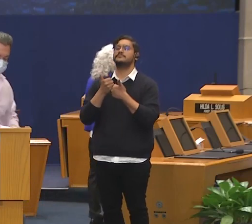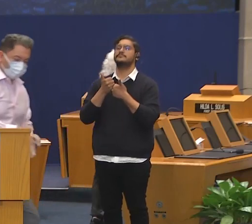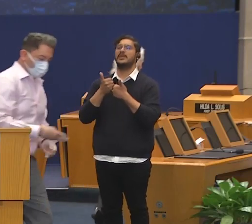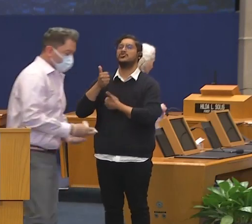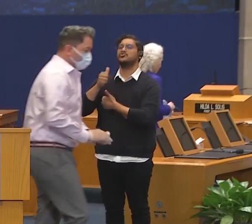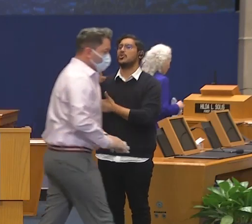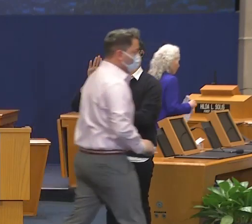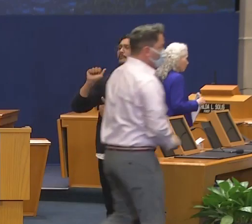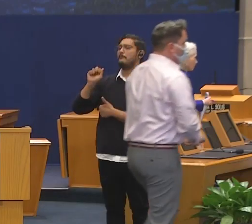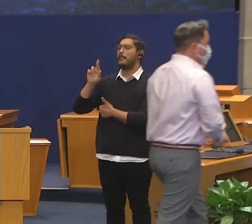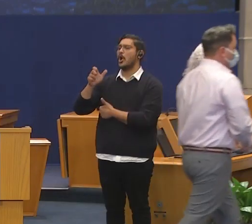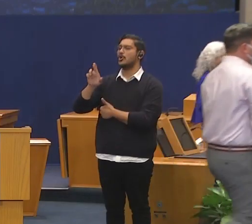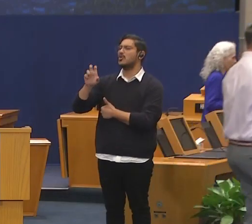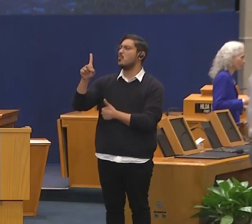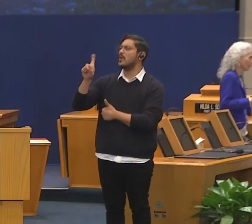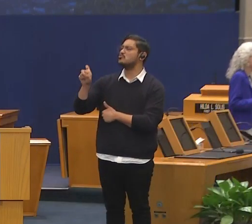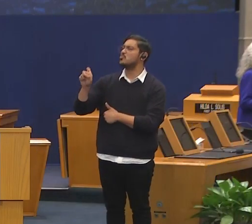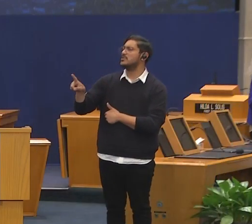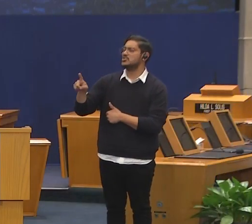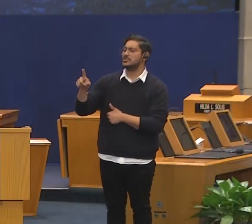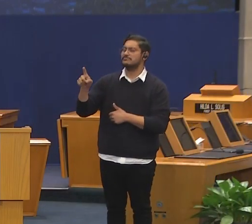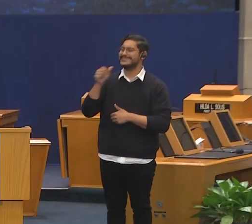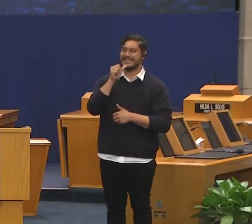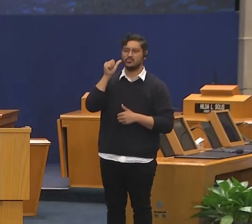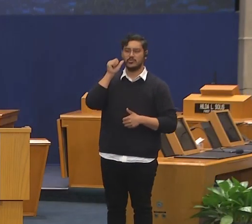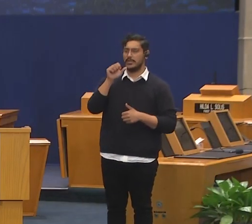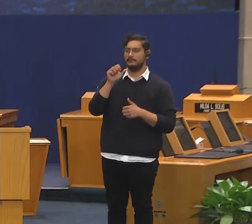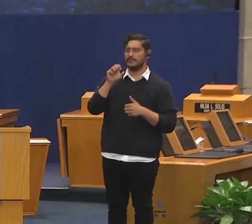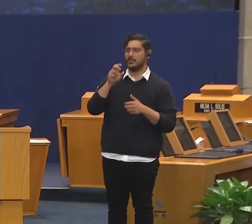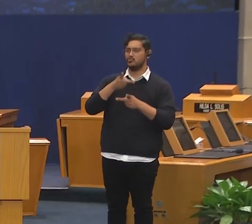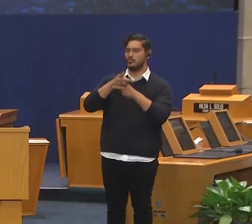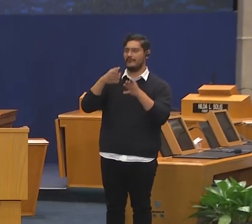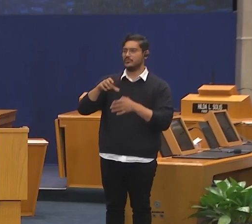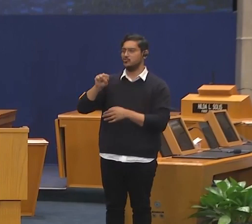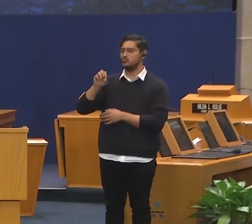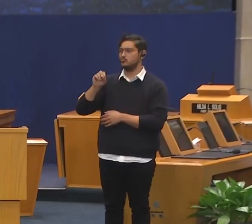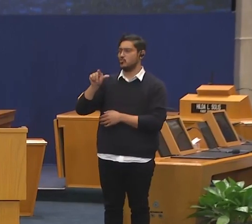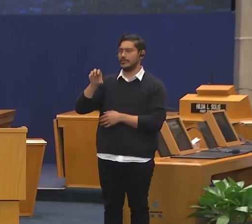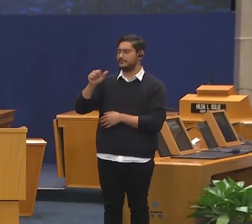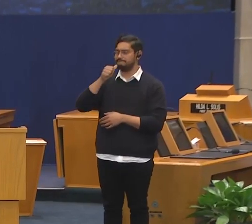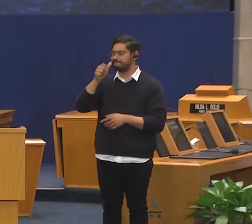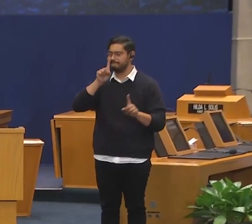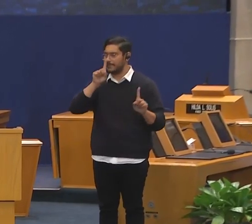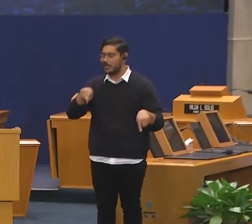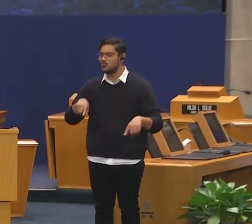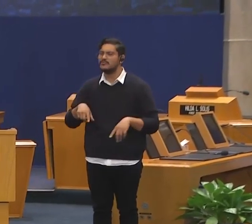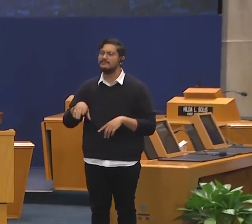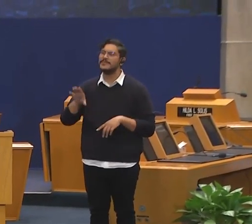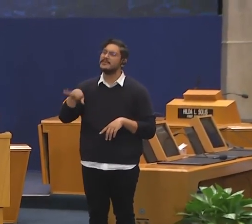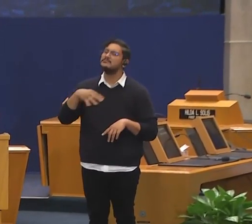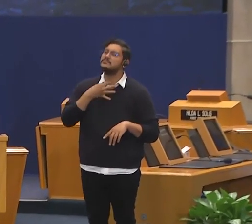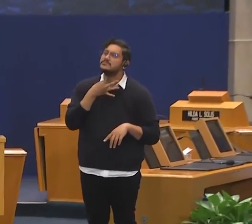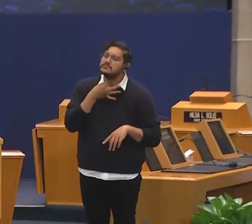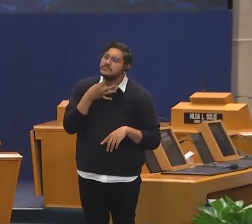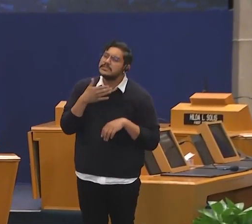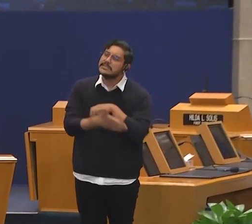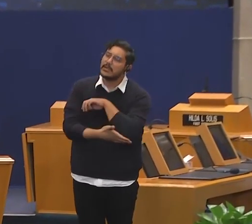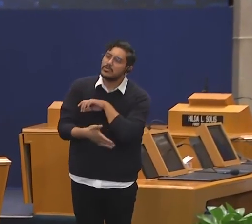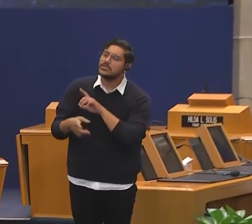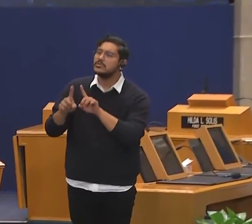answered yesterday by Supervisor Solis. I wanted to find out, within the county and the departments,